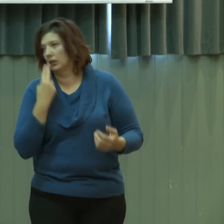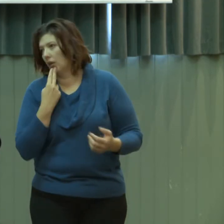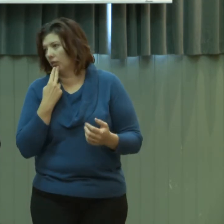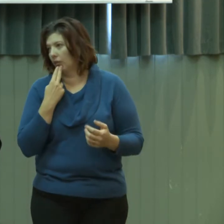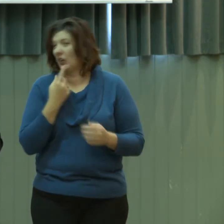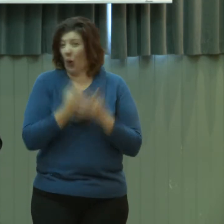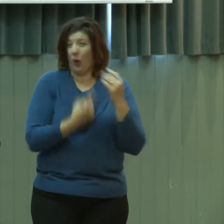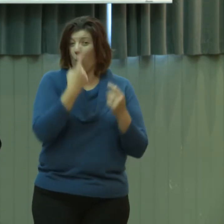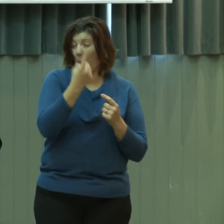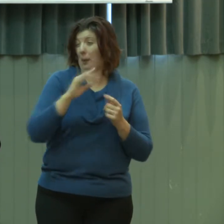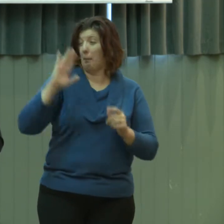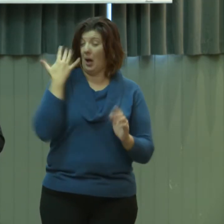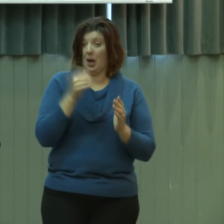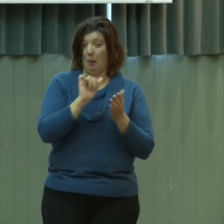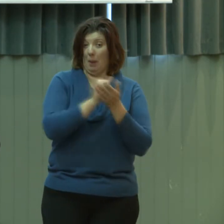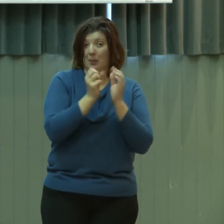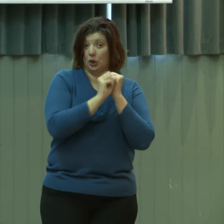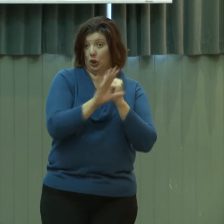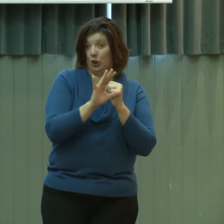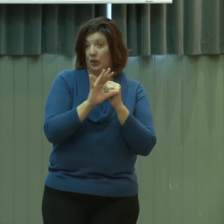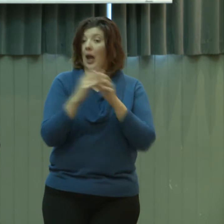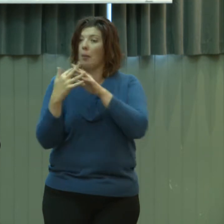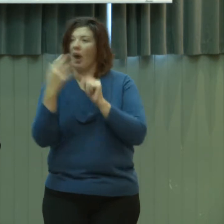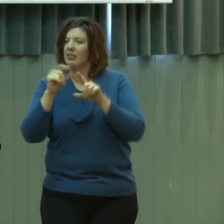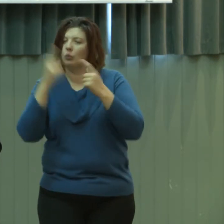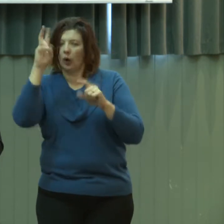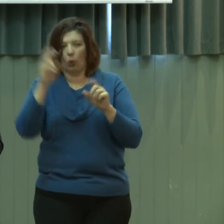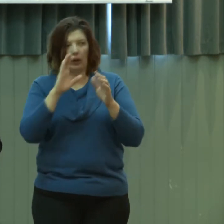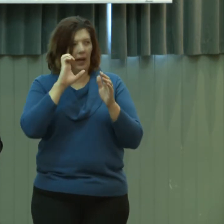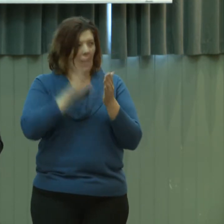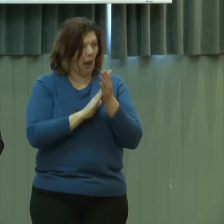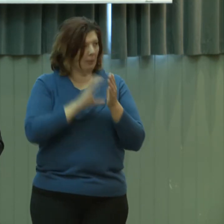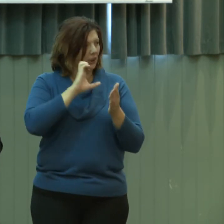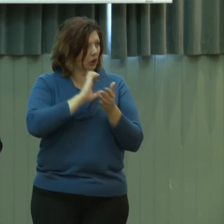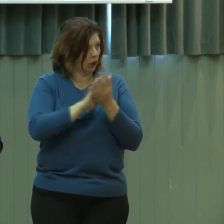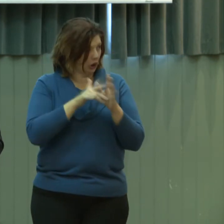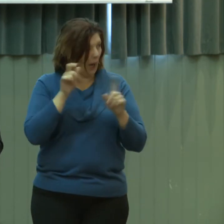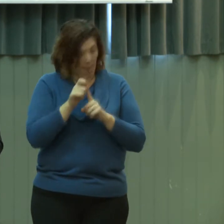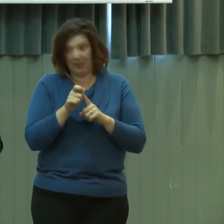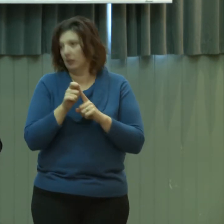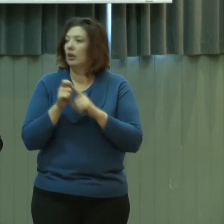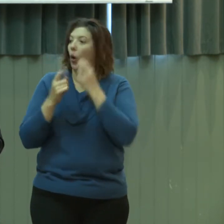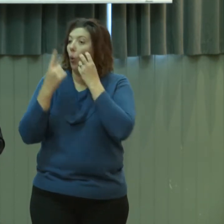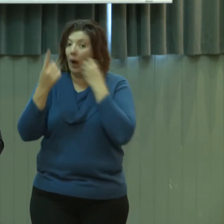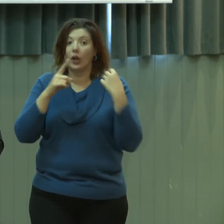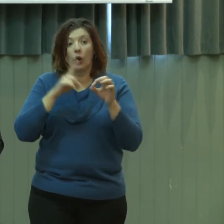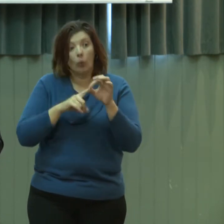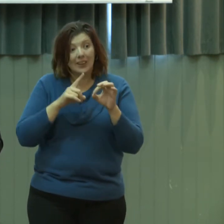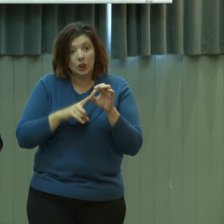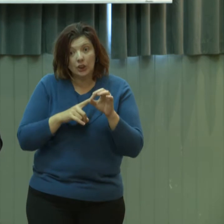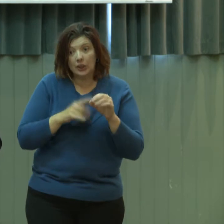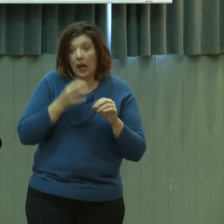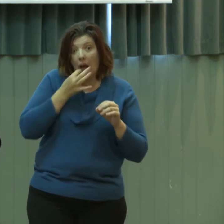terrible. Americans use an instrument called MCHAT with deaf children, and one of the questions on the instrument is, did you ever think your